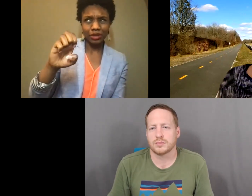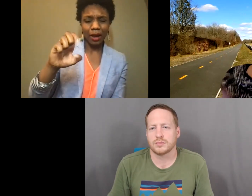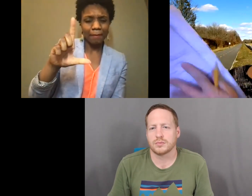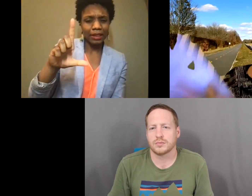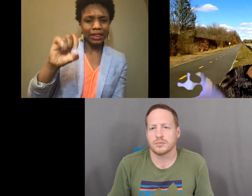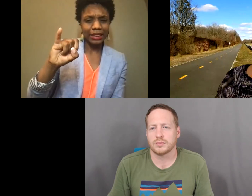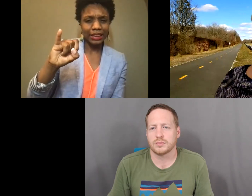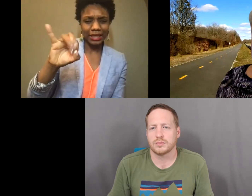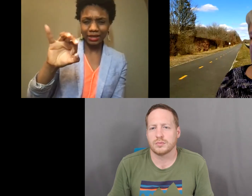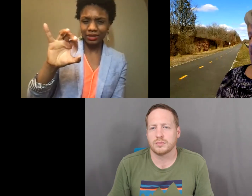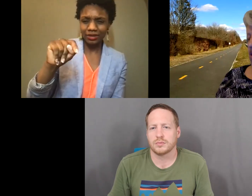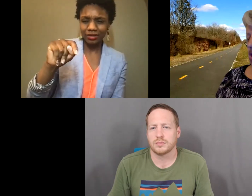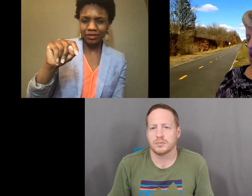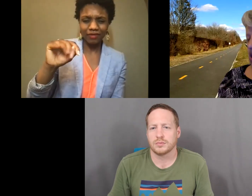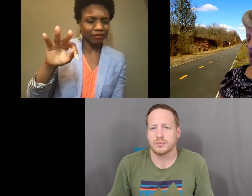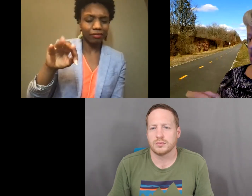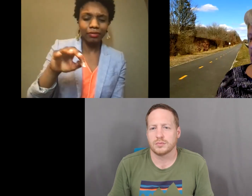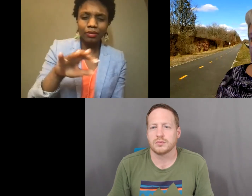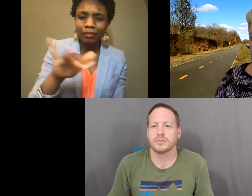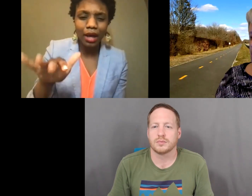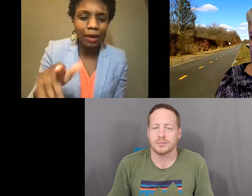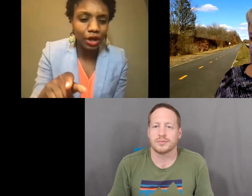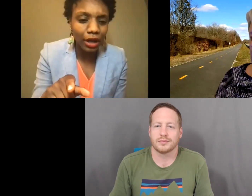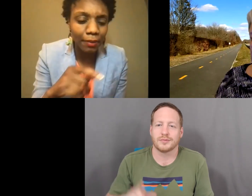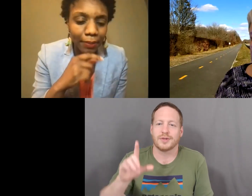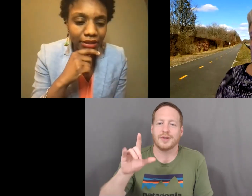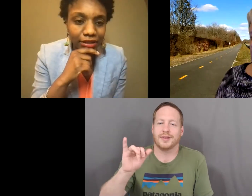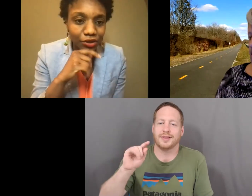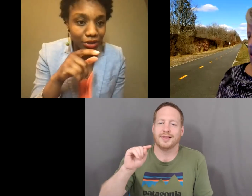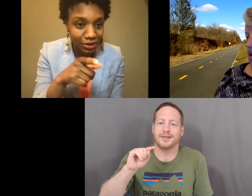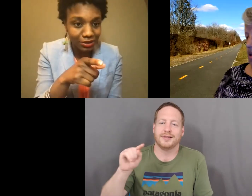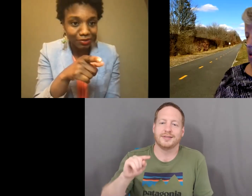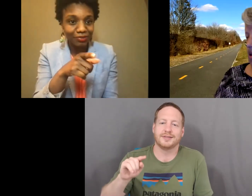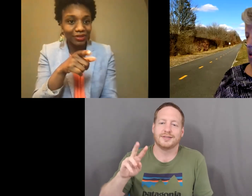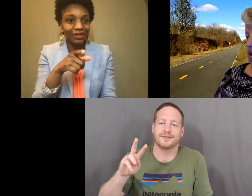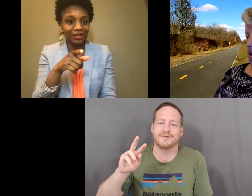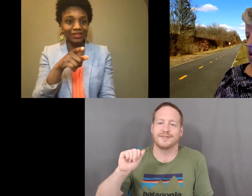to talk about technology. I'm sorry, Betsy, can you? It's